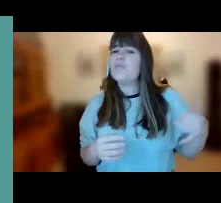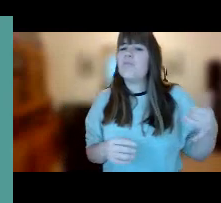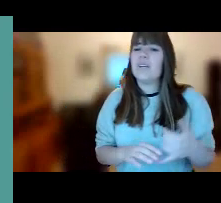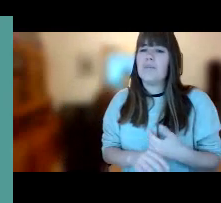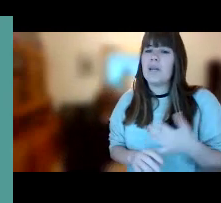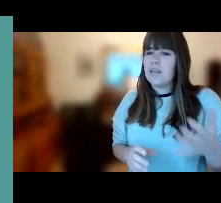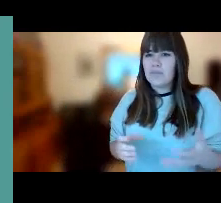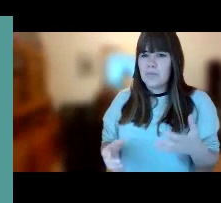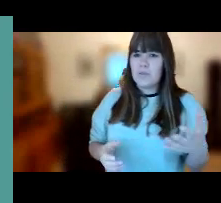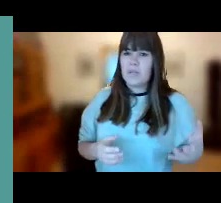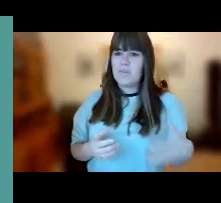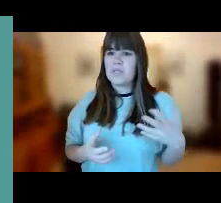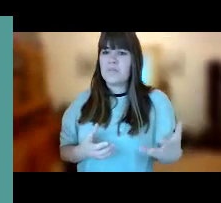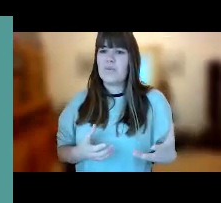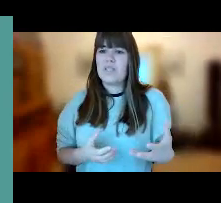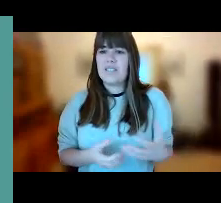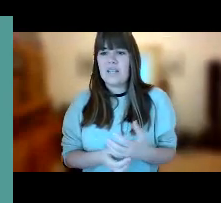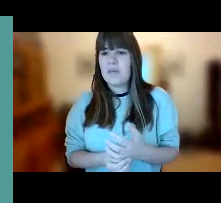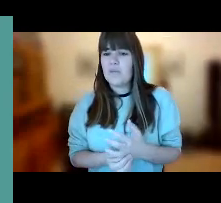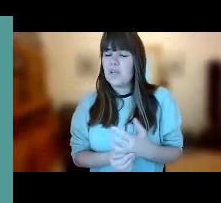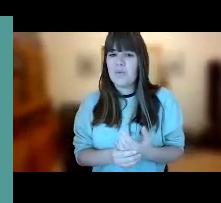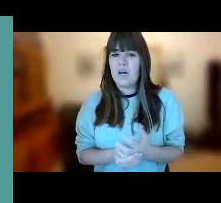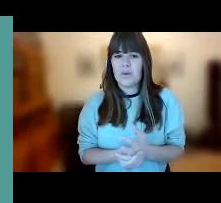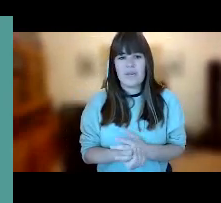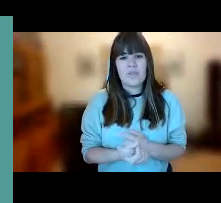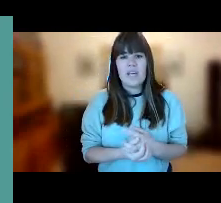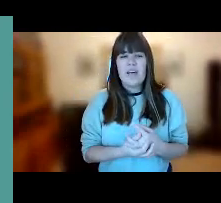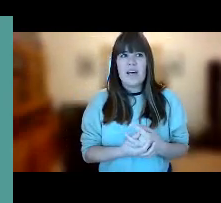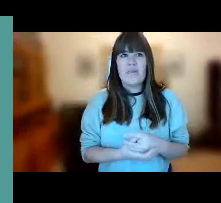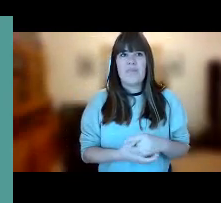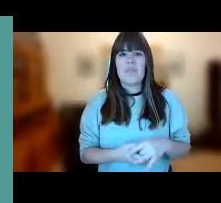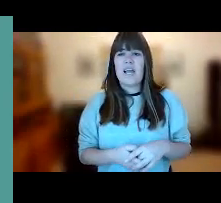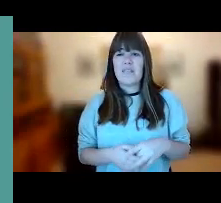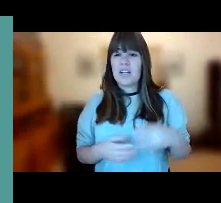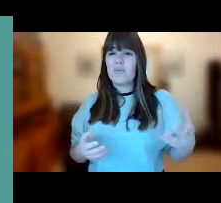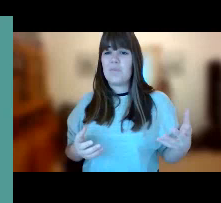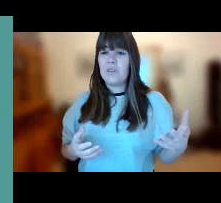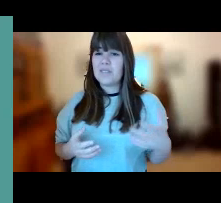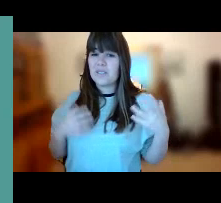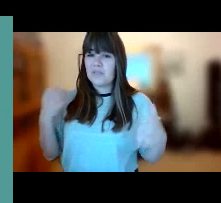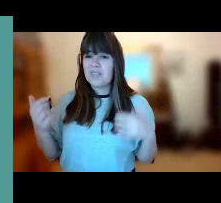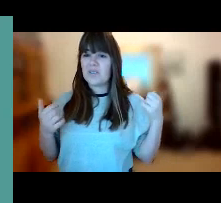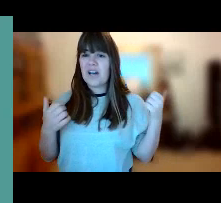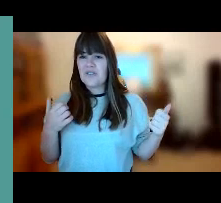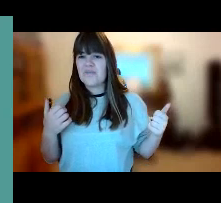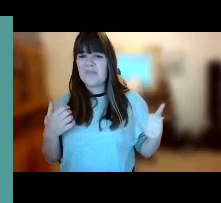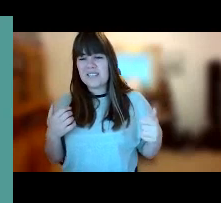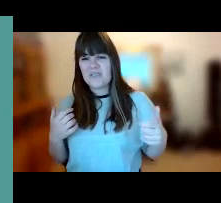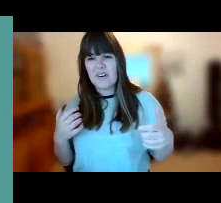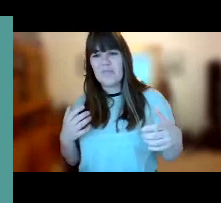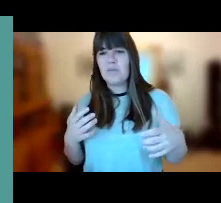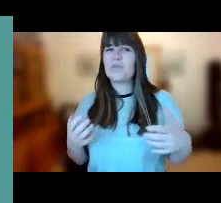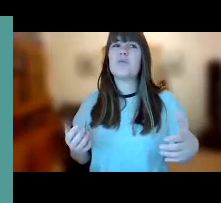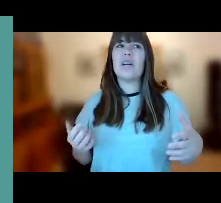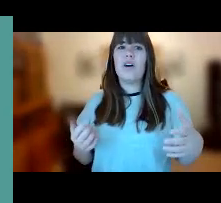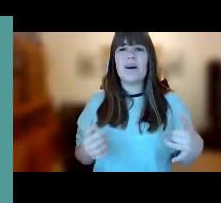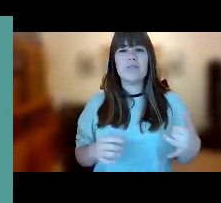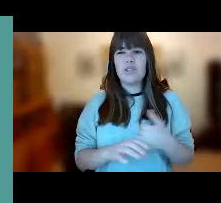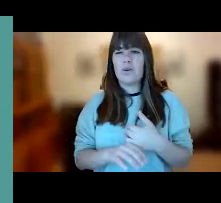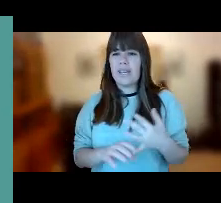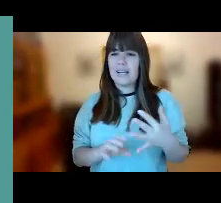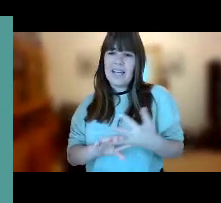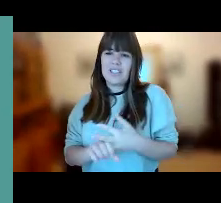about movement and meaningful movement and what's important to the people that we work with. And I think a lot of people know it's good for physical health and mental health, but we'll talk a